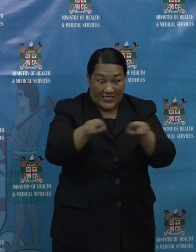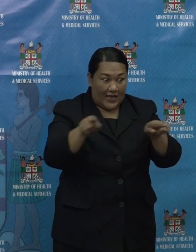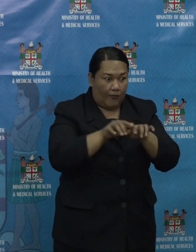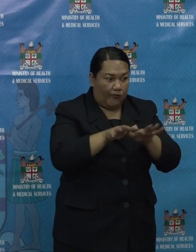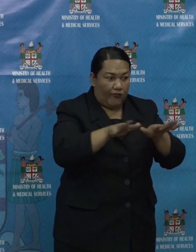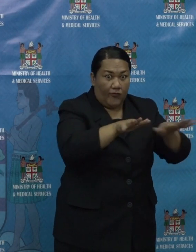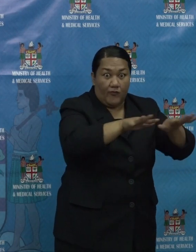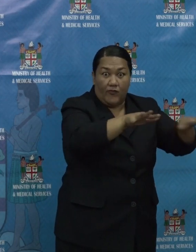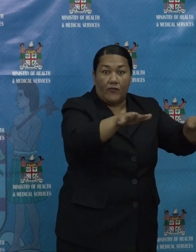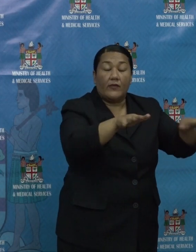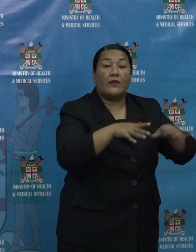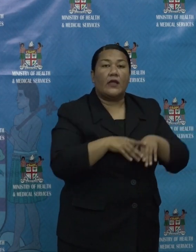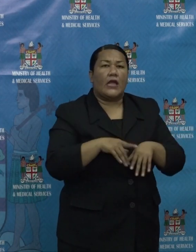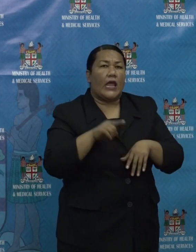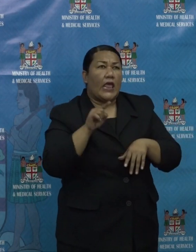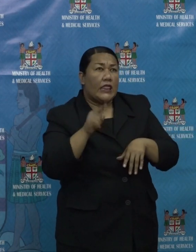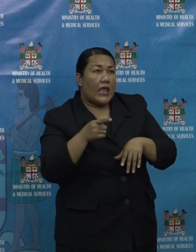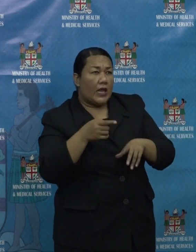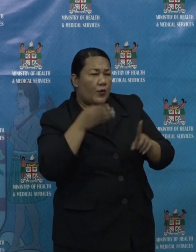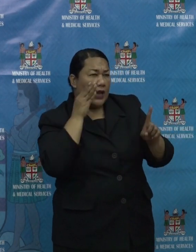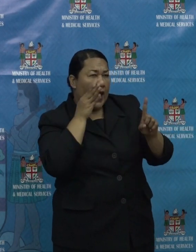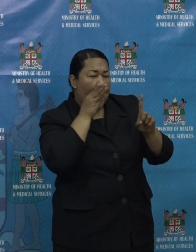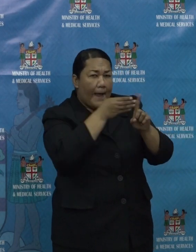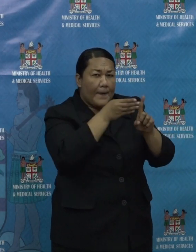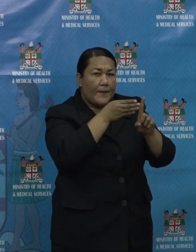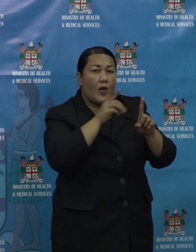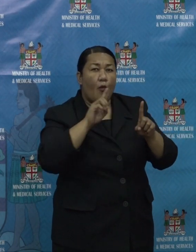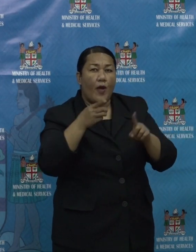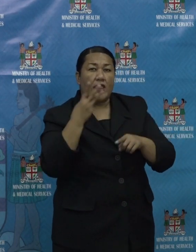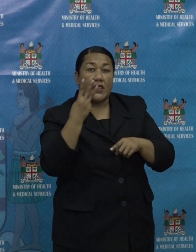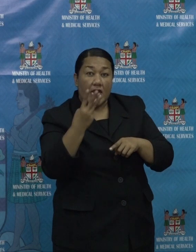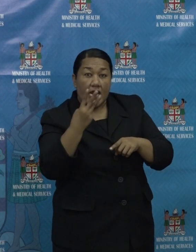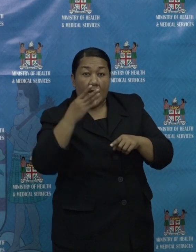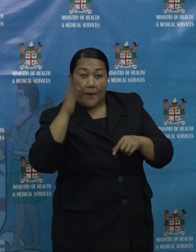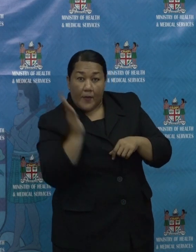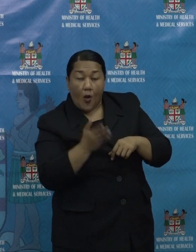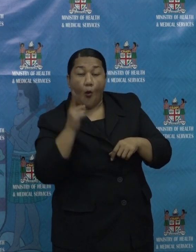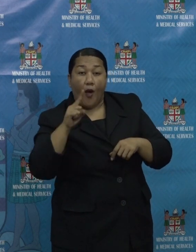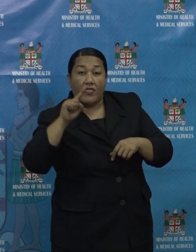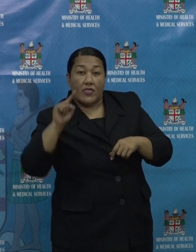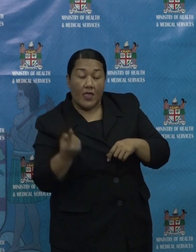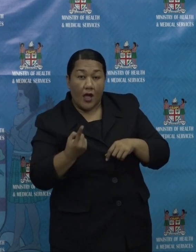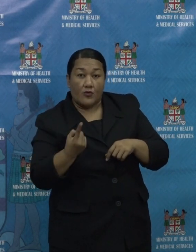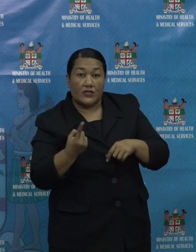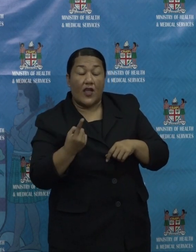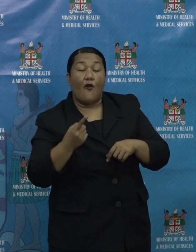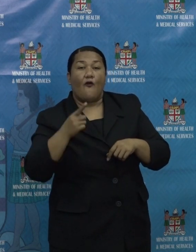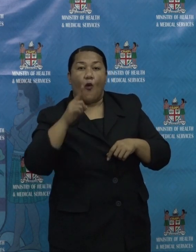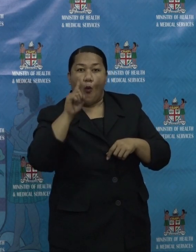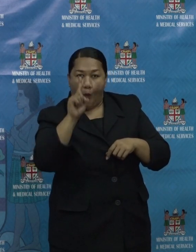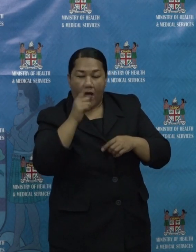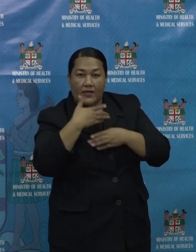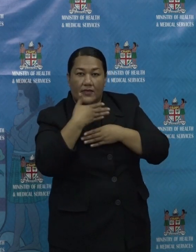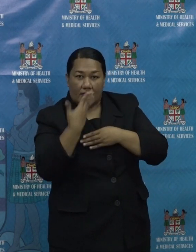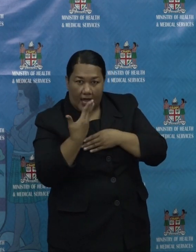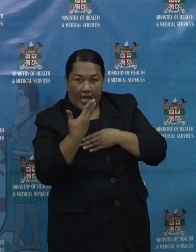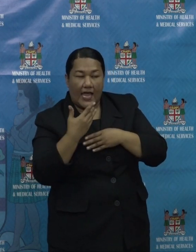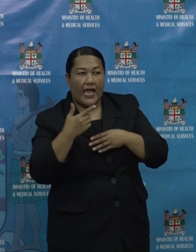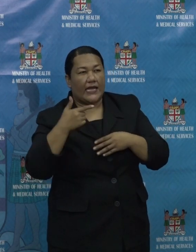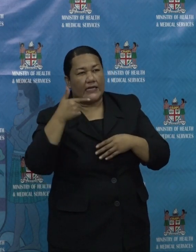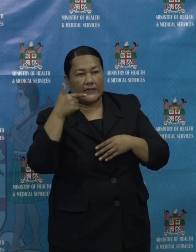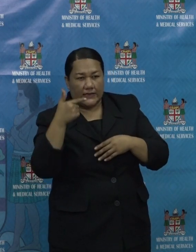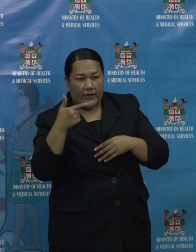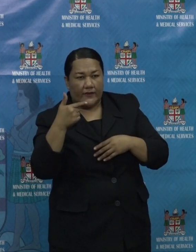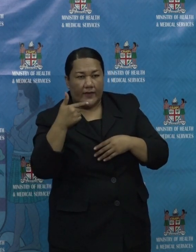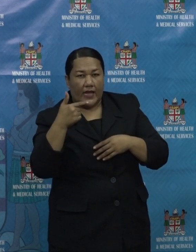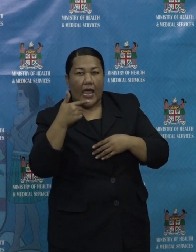At the time, it was decided to aim for a testing level of 3 per 1,000 population per day at a 7-day average.